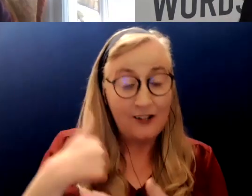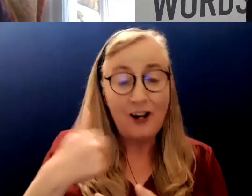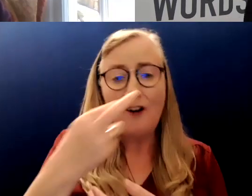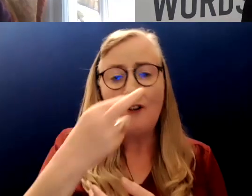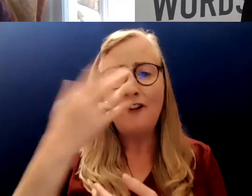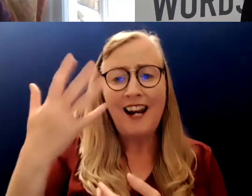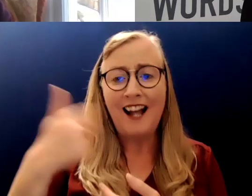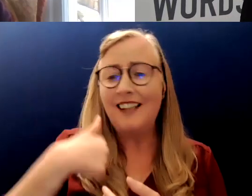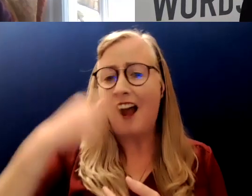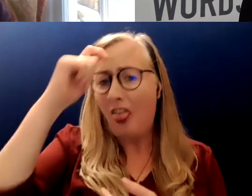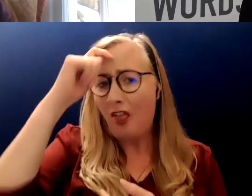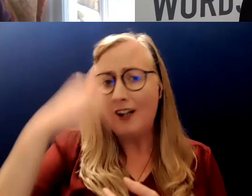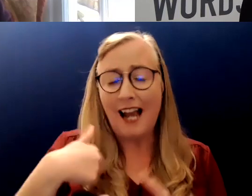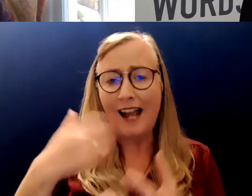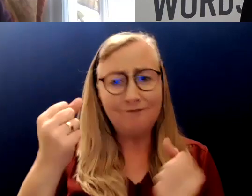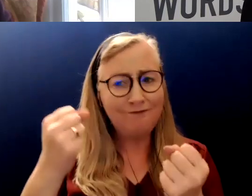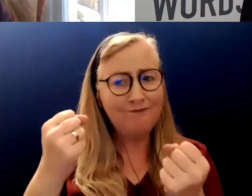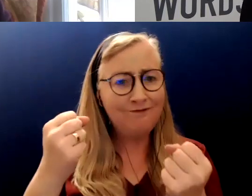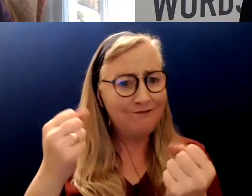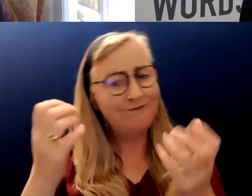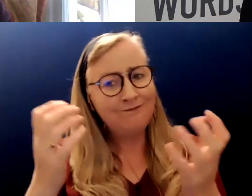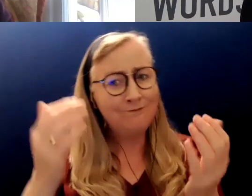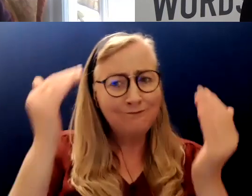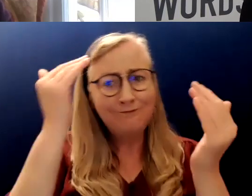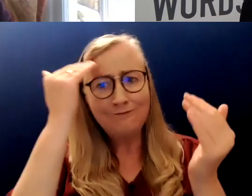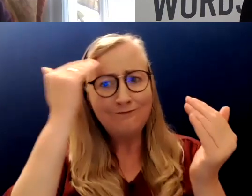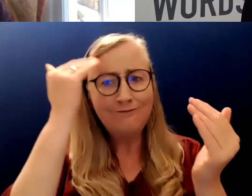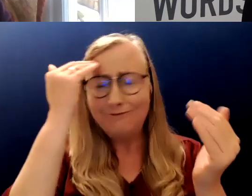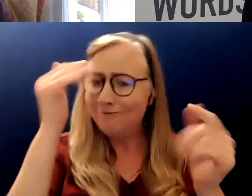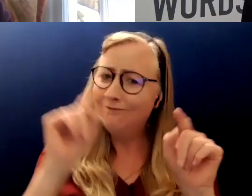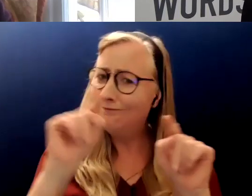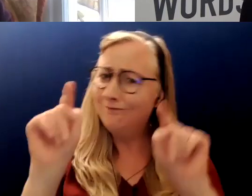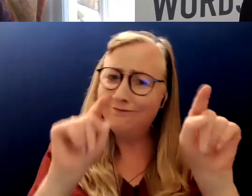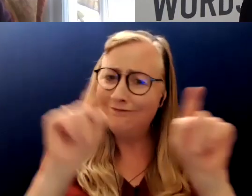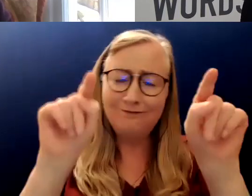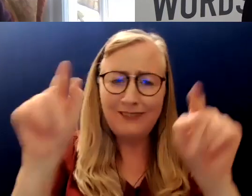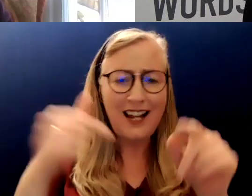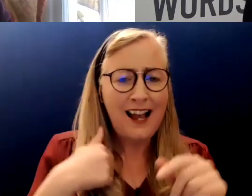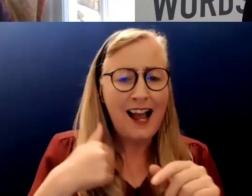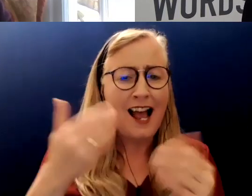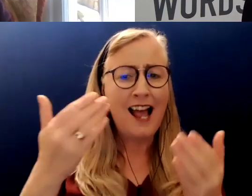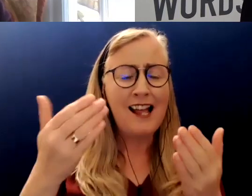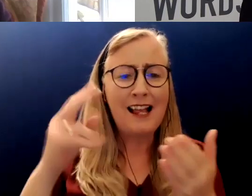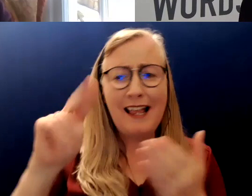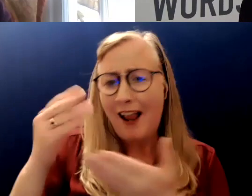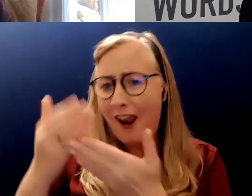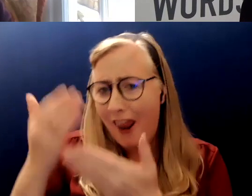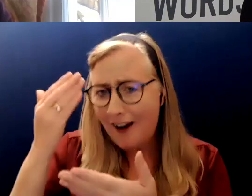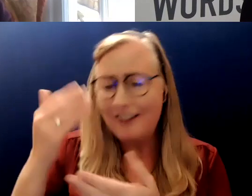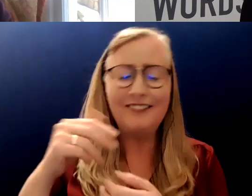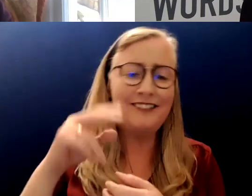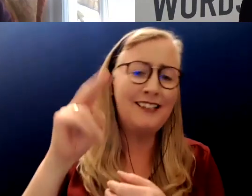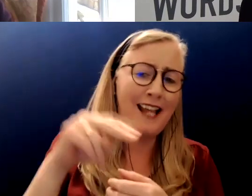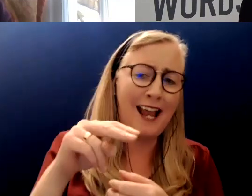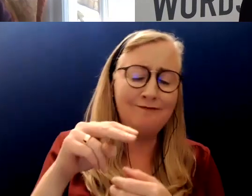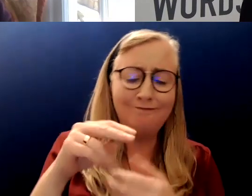that I had really got a grip of what was going on and how I could learn more and be of use within that